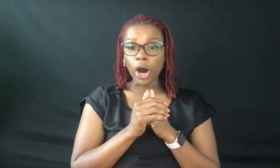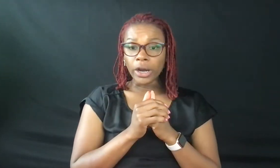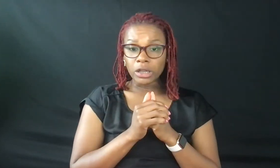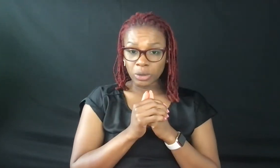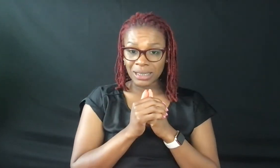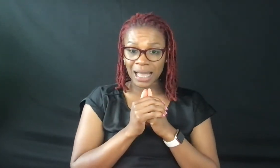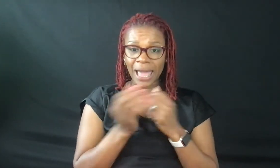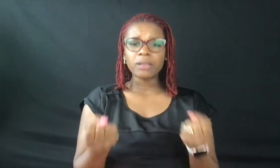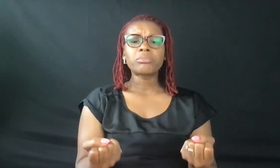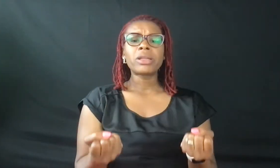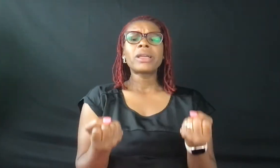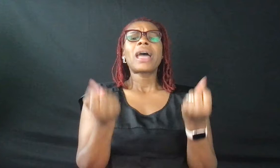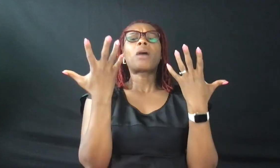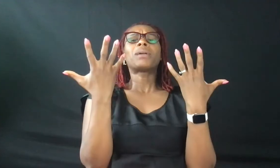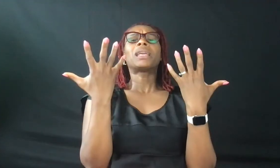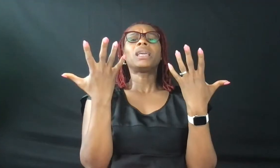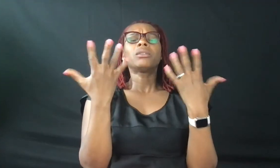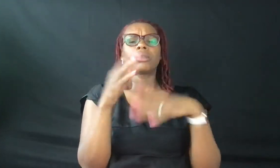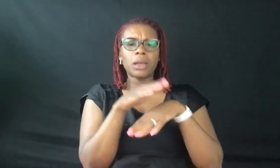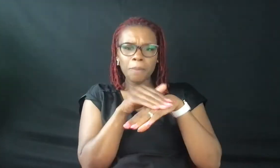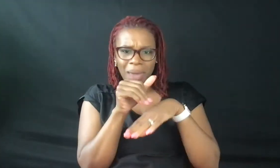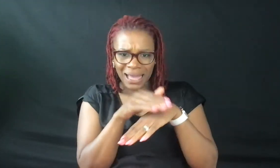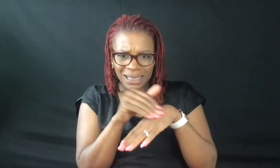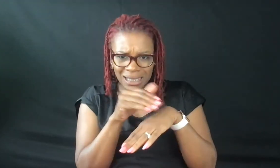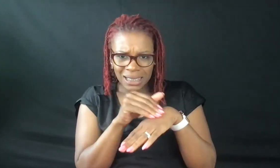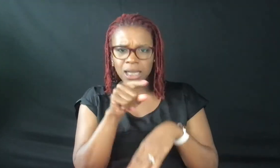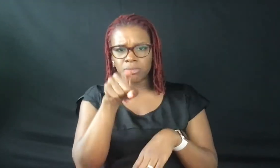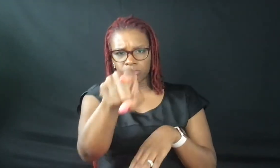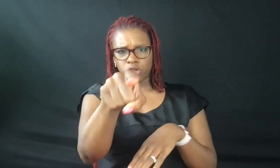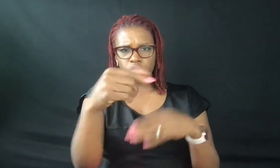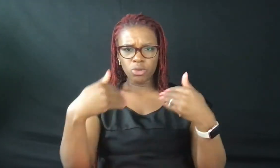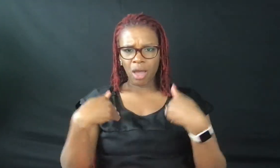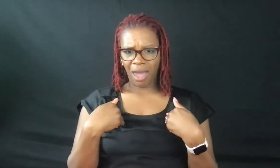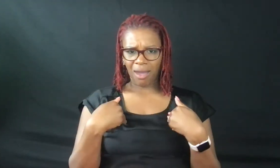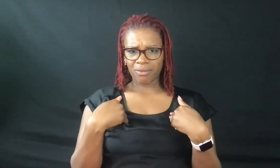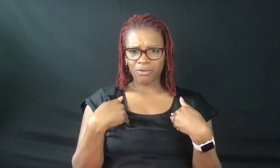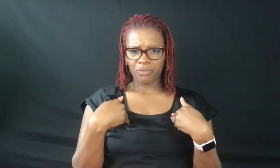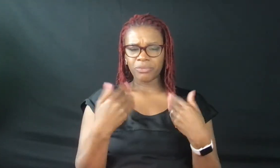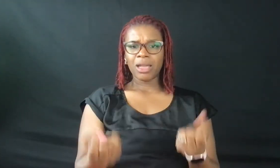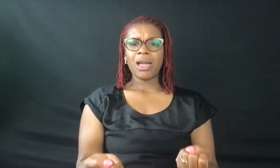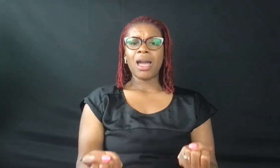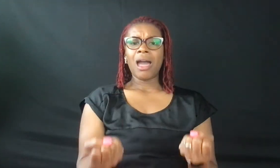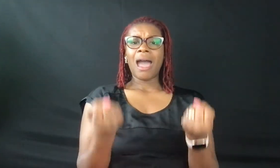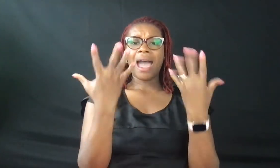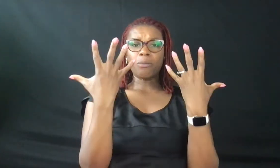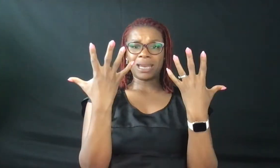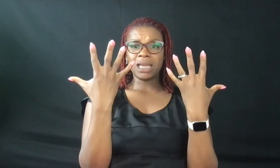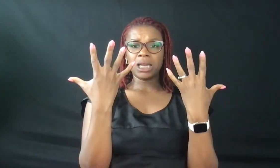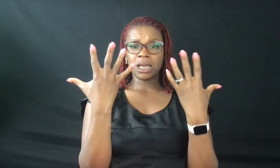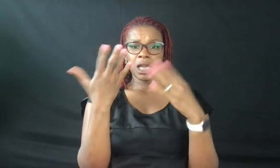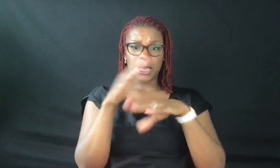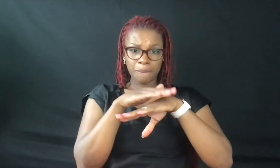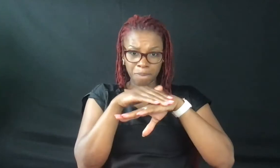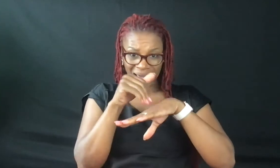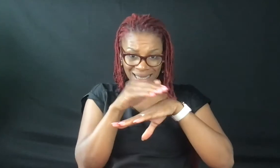Or you could sign how many pets you have. How many